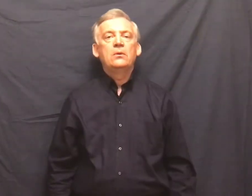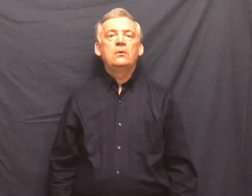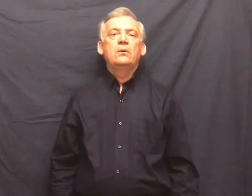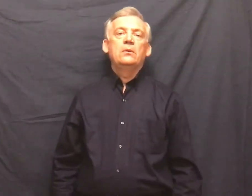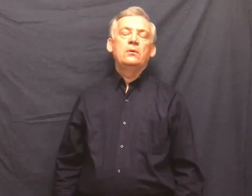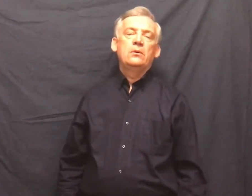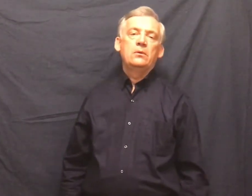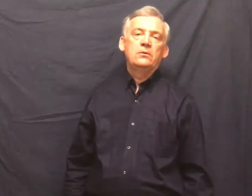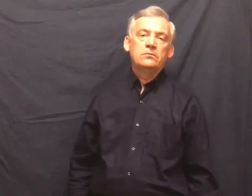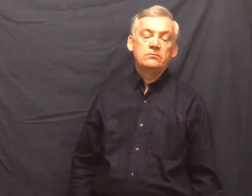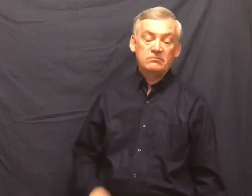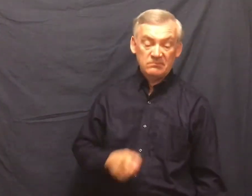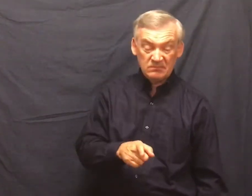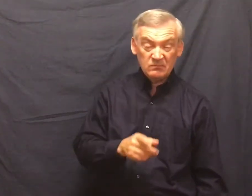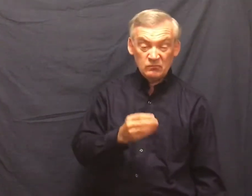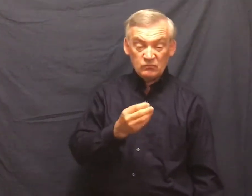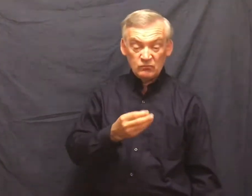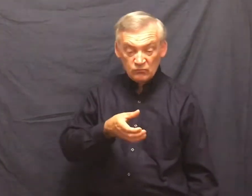When he was finished,